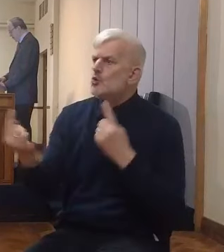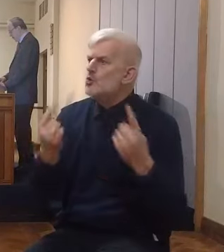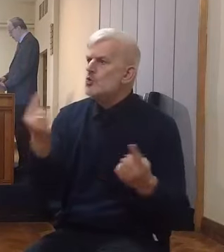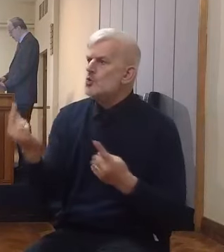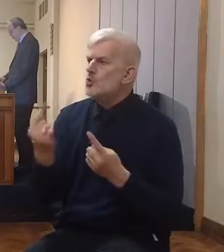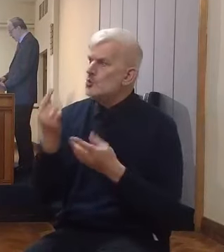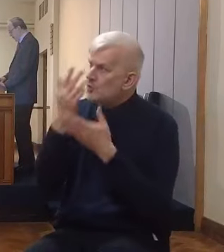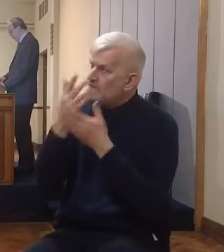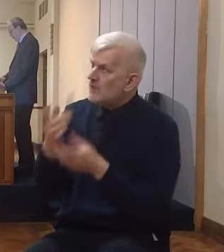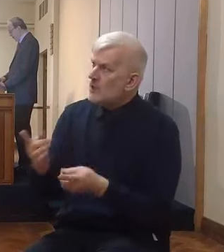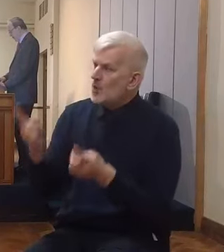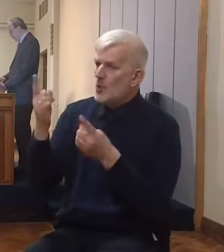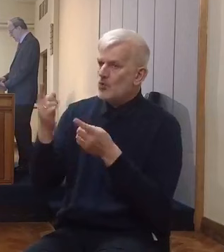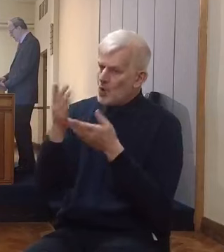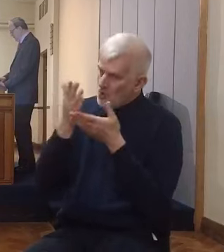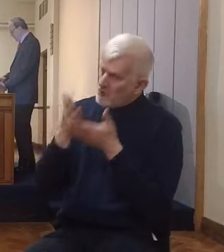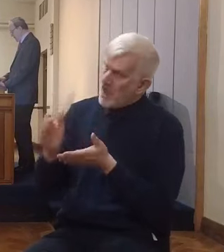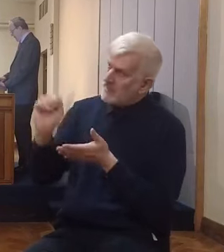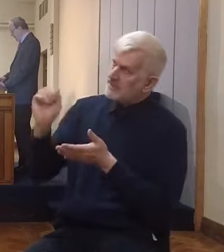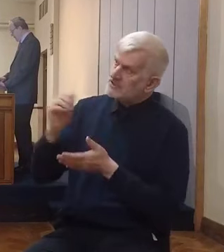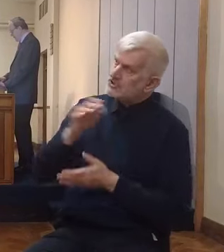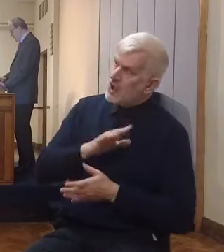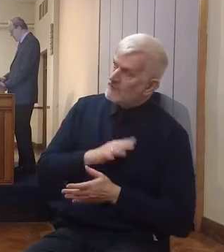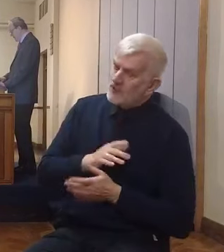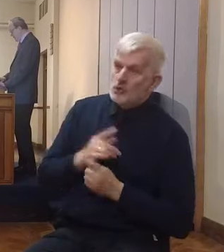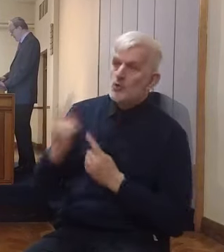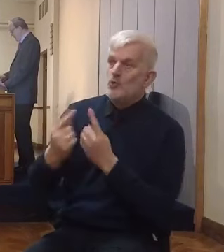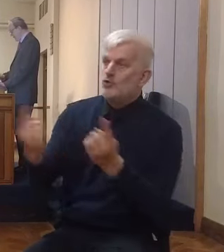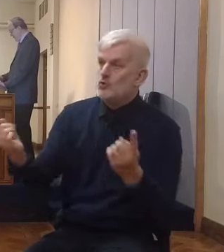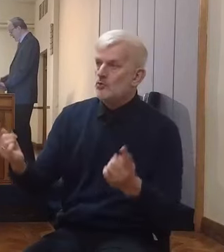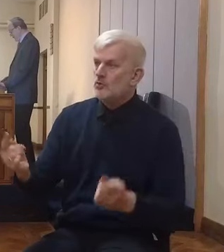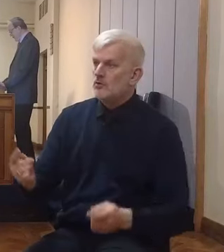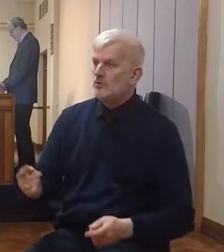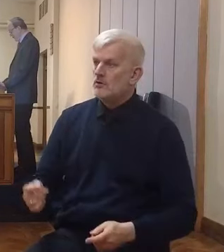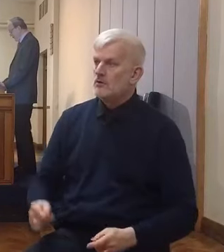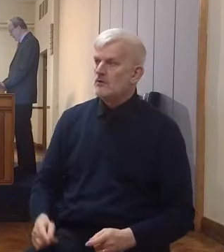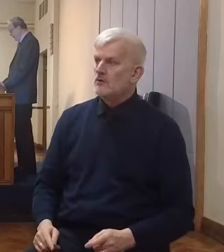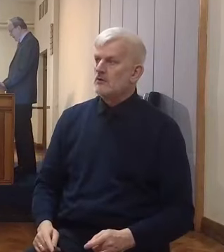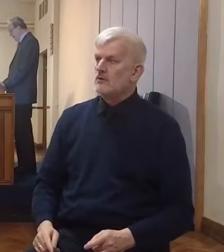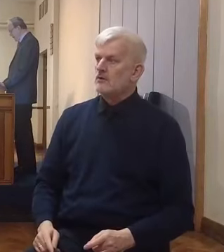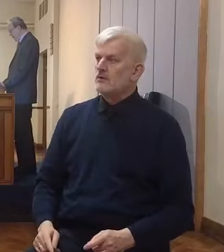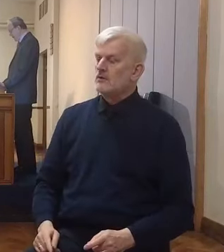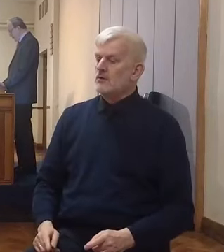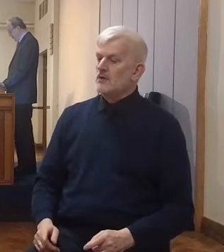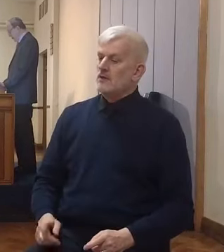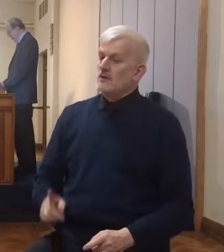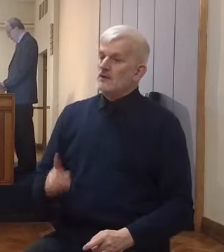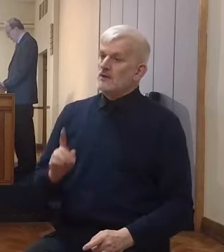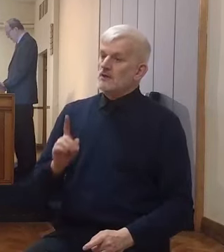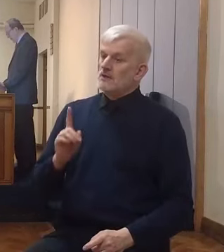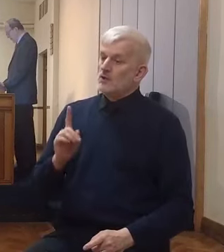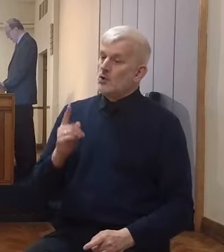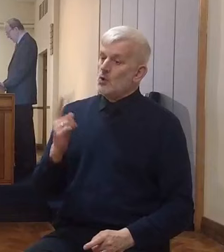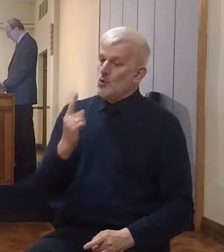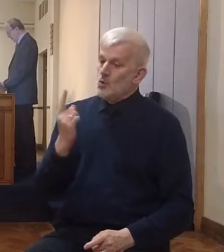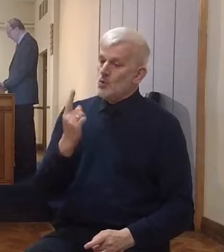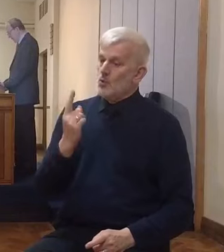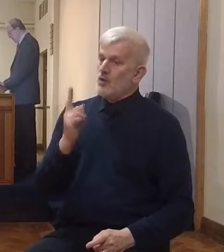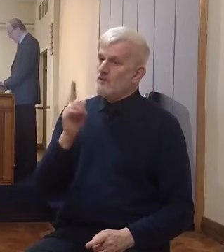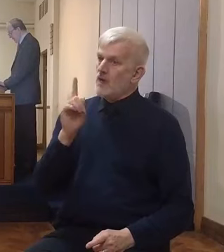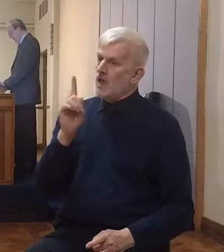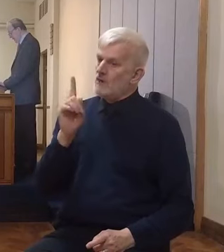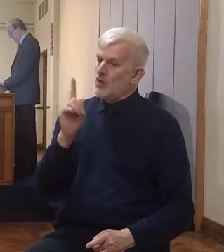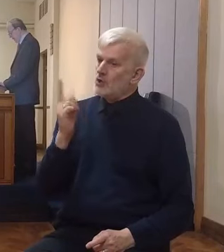the voice of his servant? Yet, let us insert that little word, that walketh in